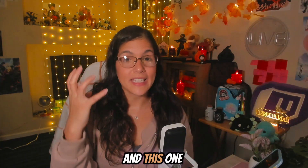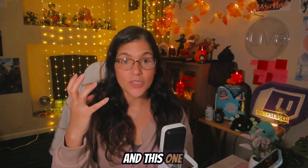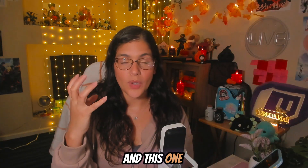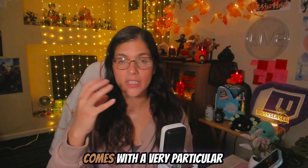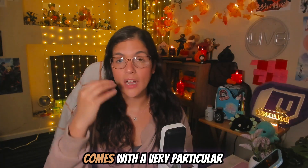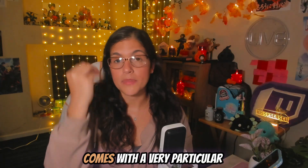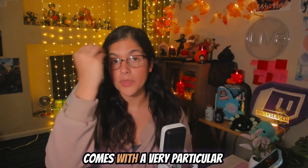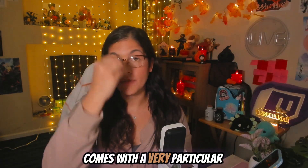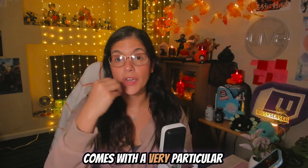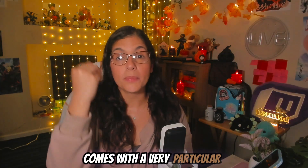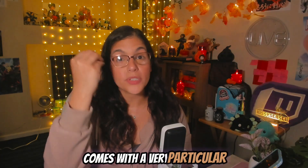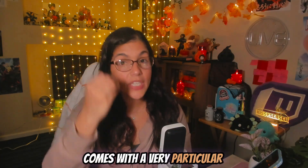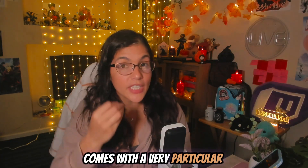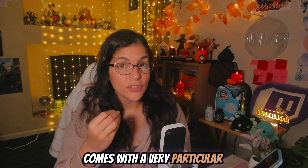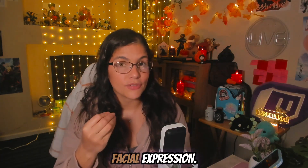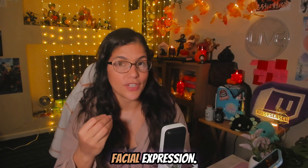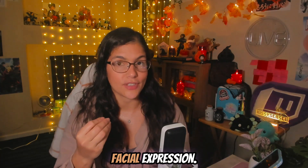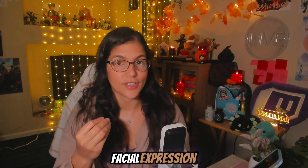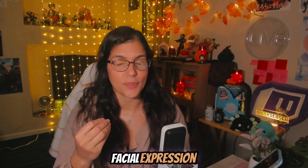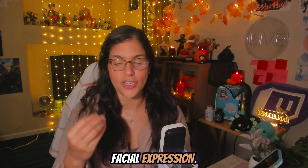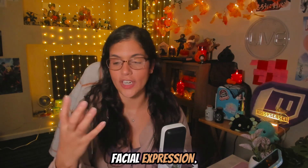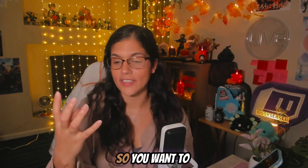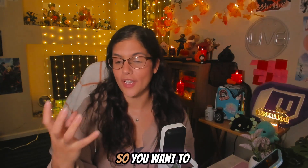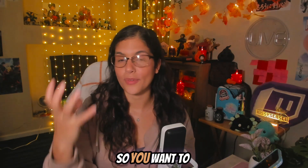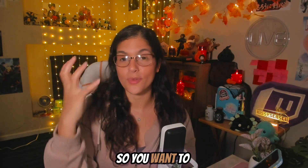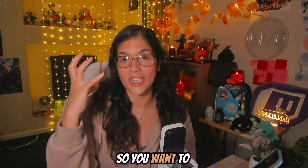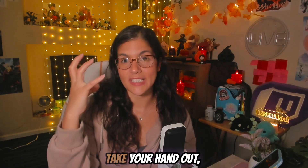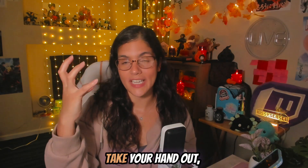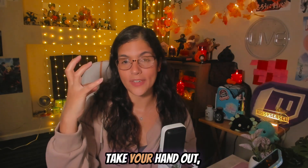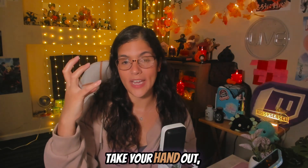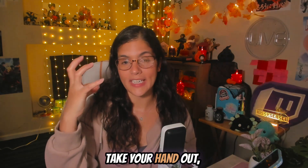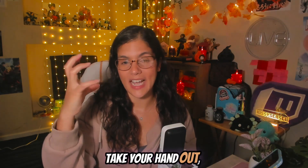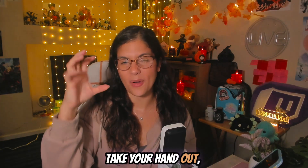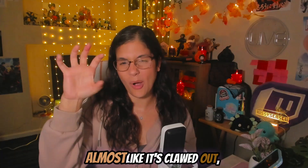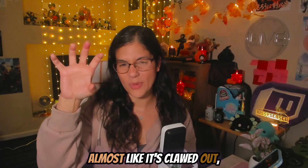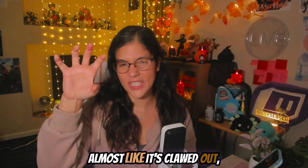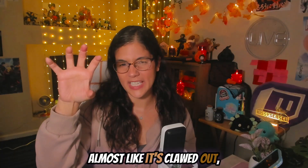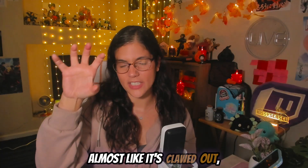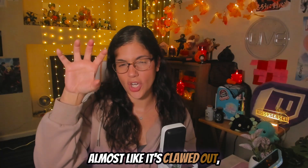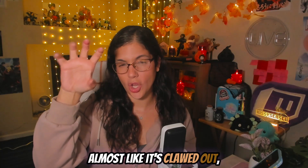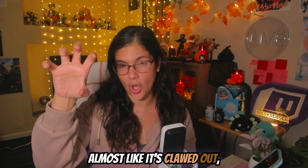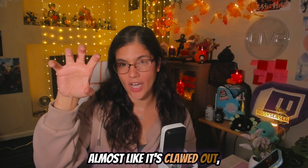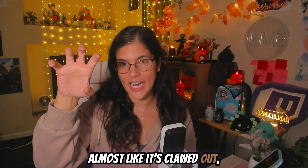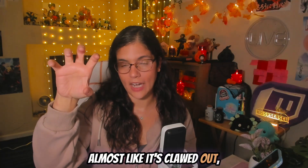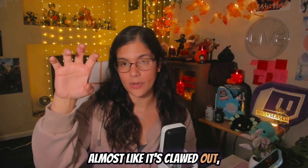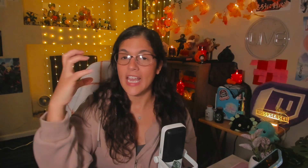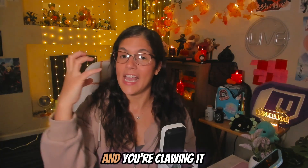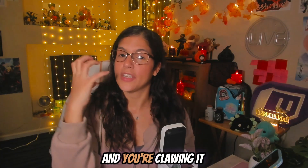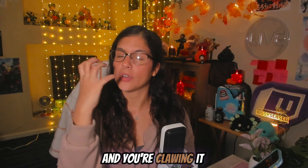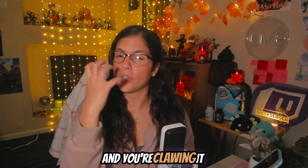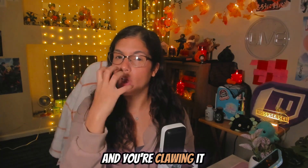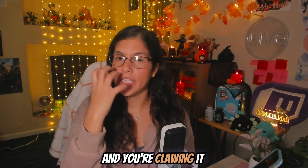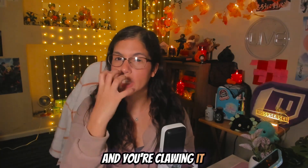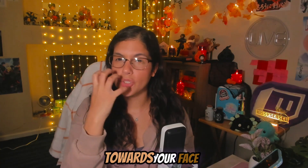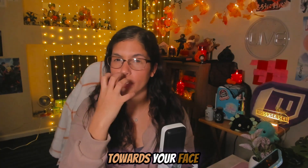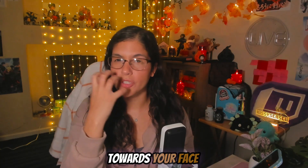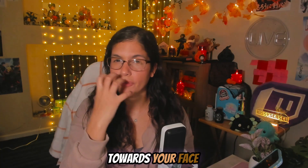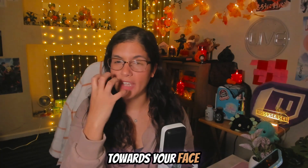one comes with a very particular facial expression. So you want to take your hand out almost like it's clawed out, and you're clawing it towards your face